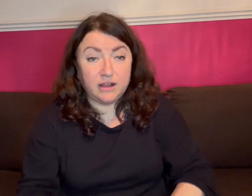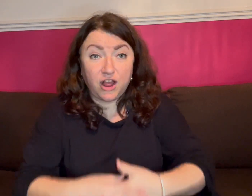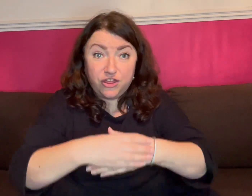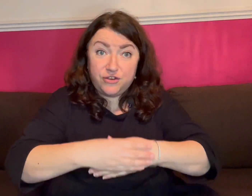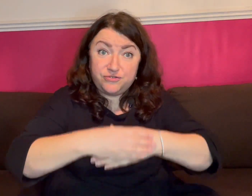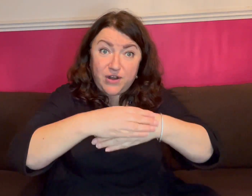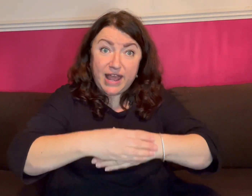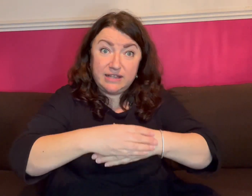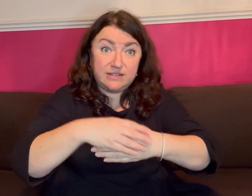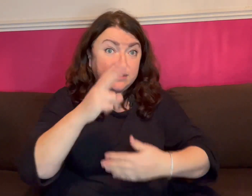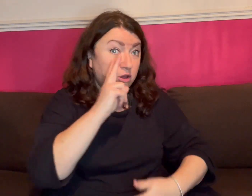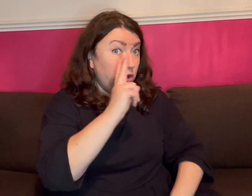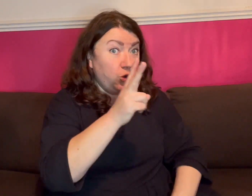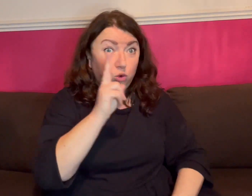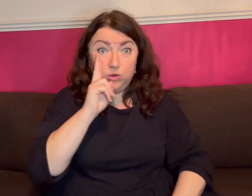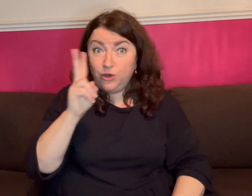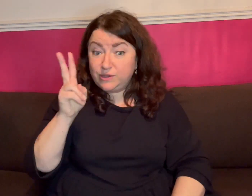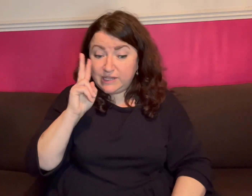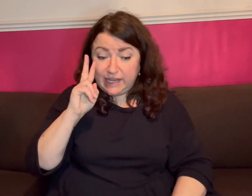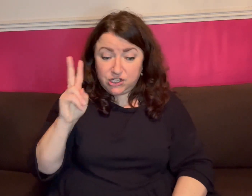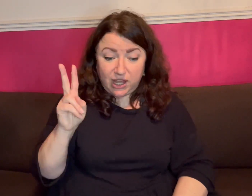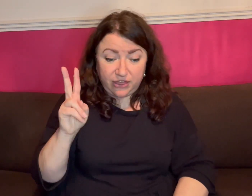The friends all looked at each other.